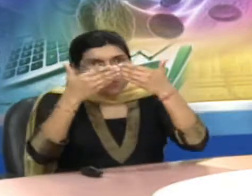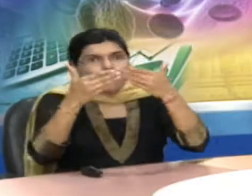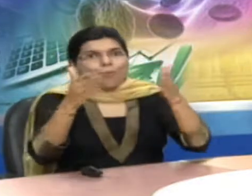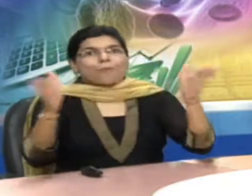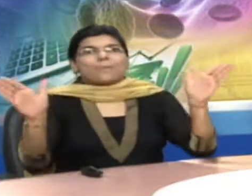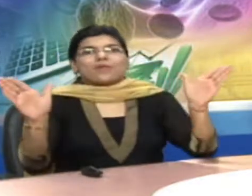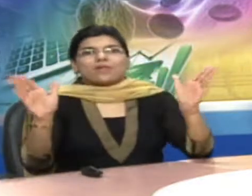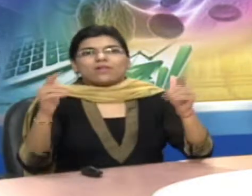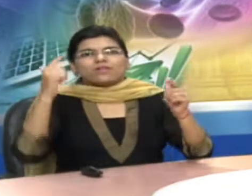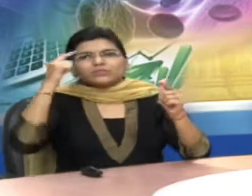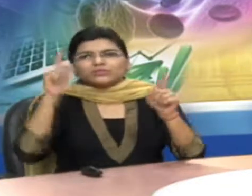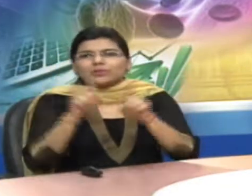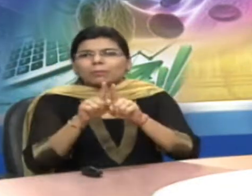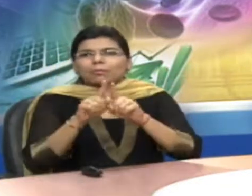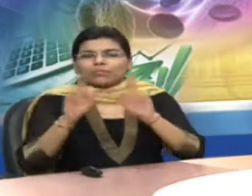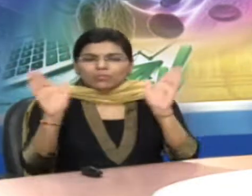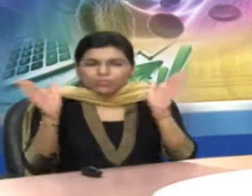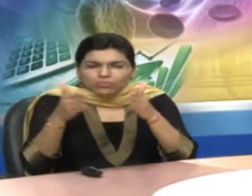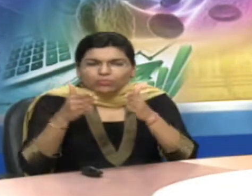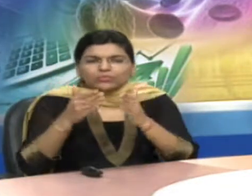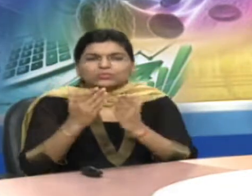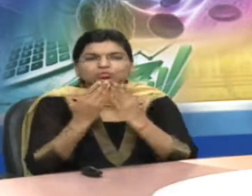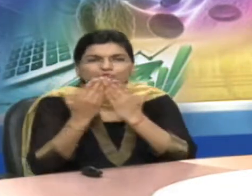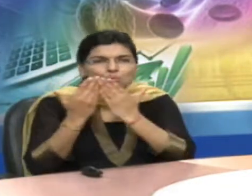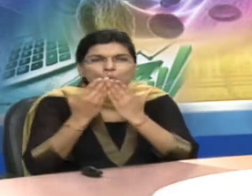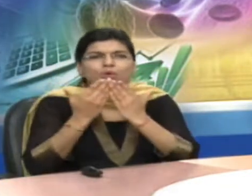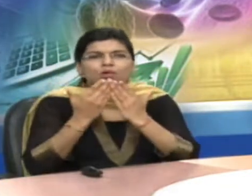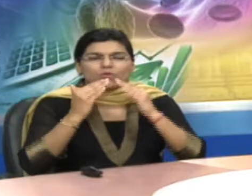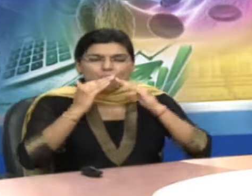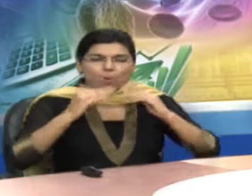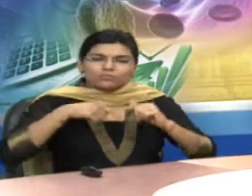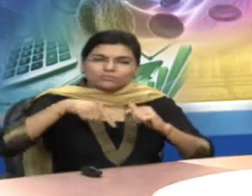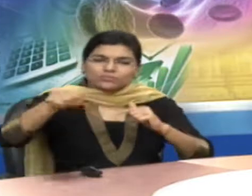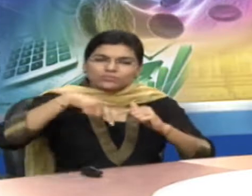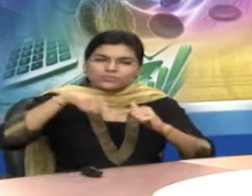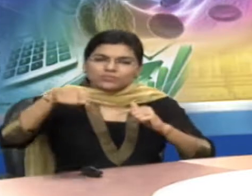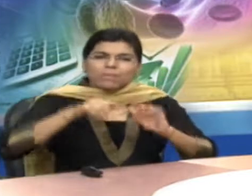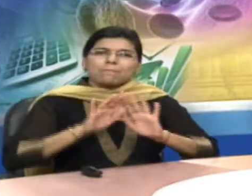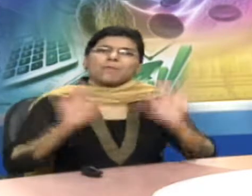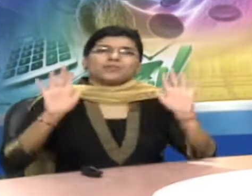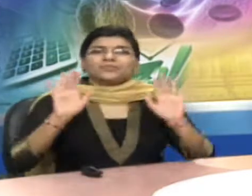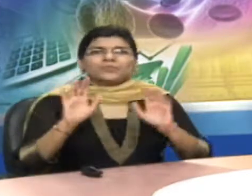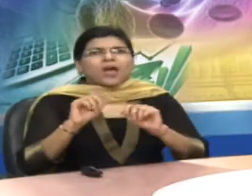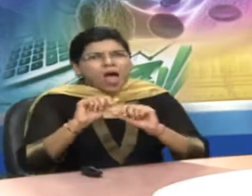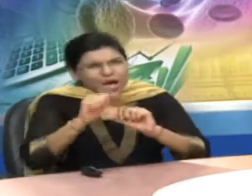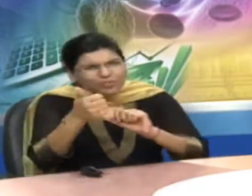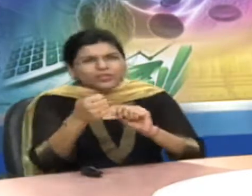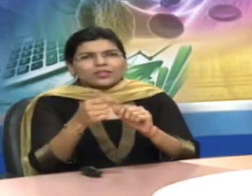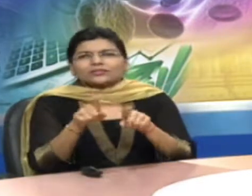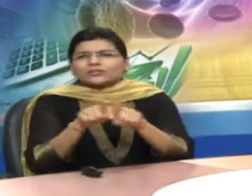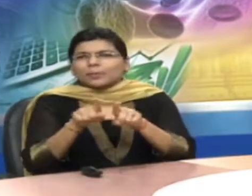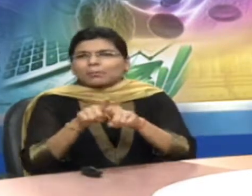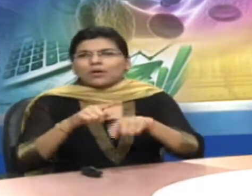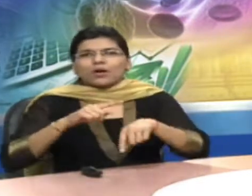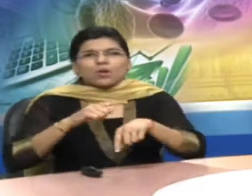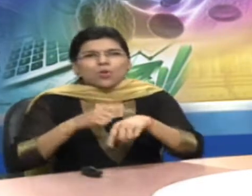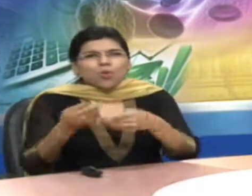children whose minds are opening out with wonders and curiosity as they